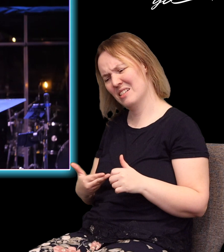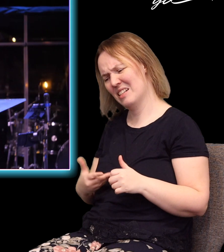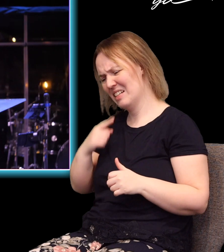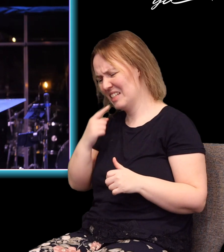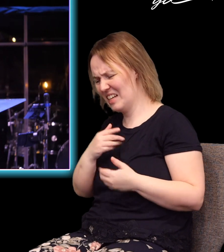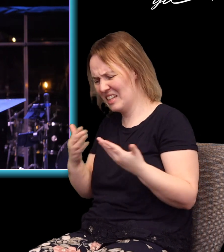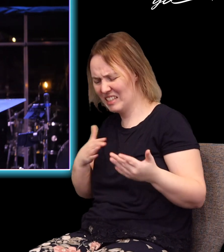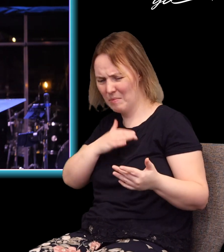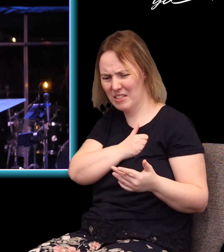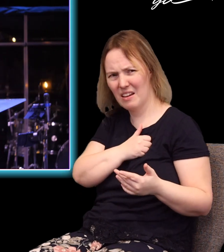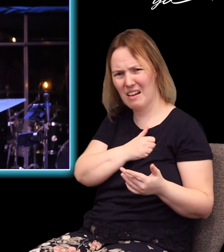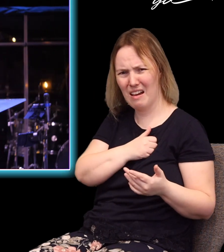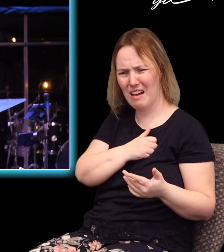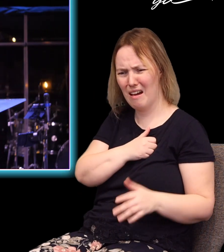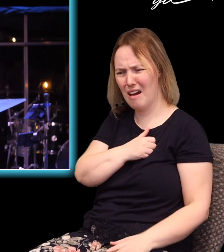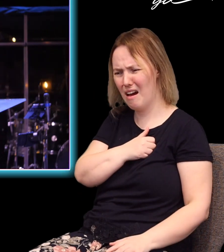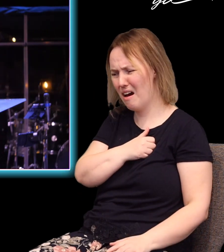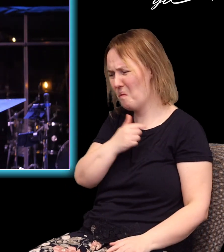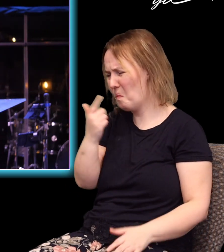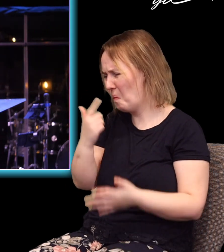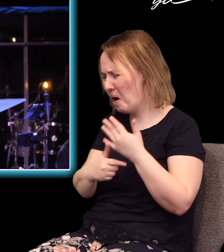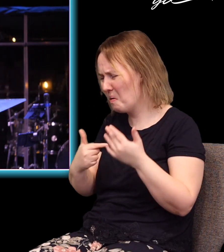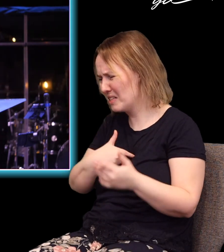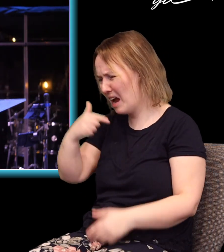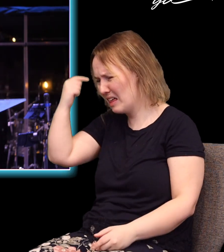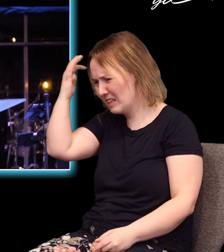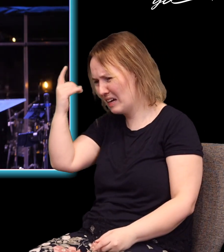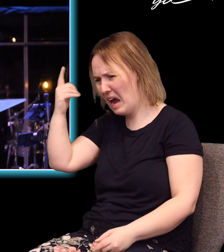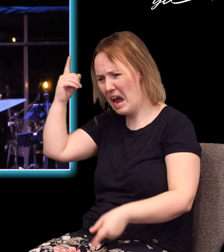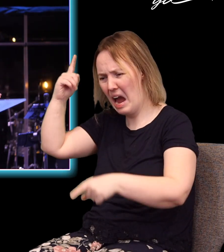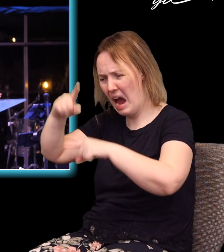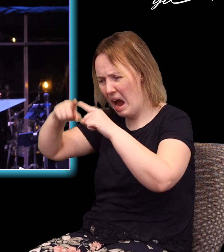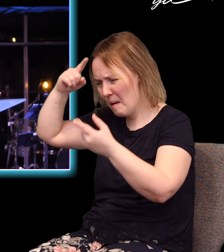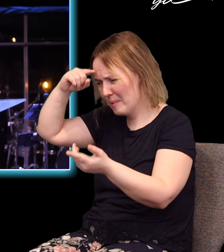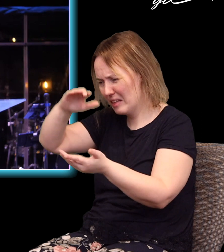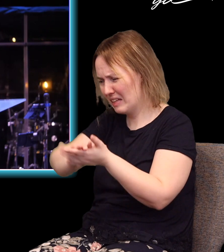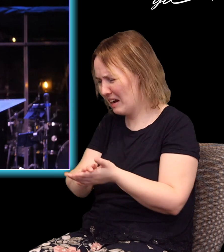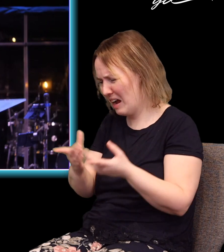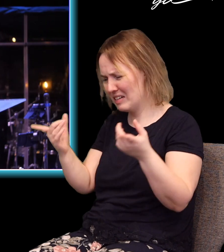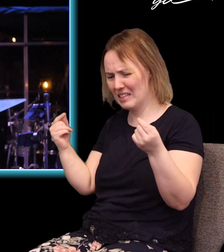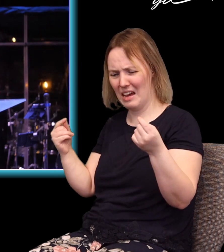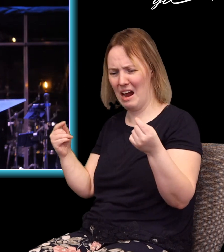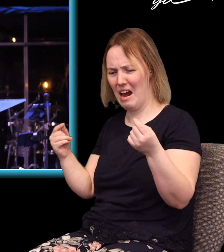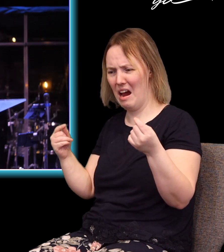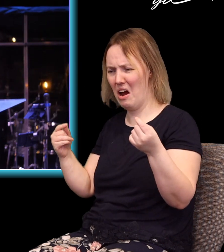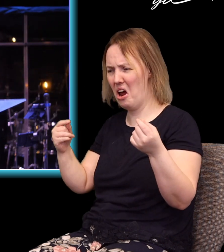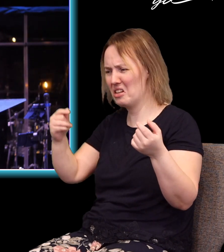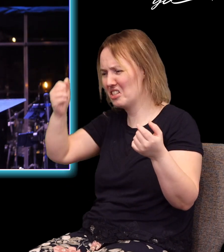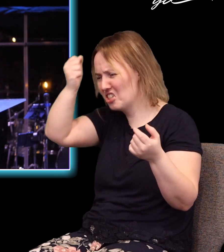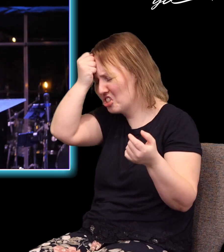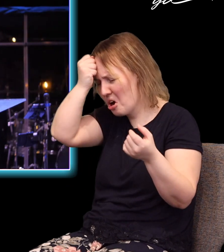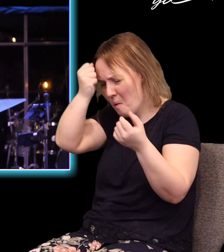man, what was I thinking? I can't believe I did that. What a stupid